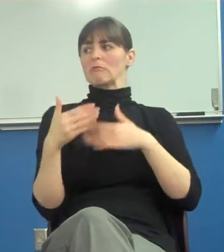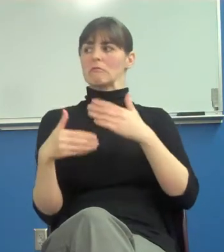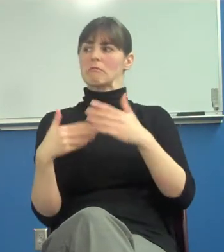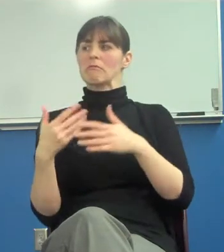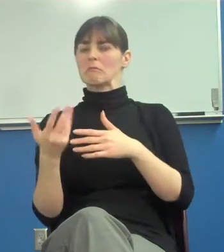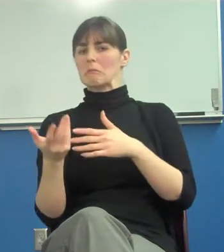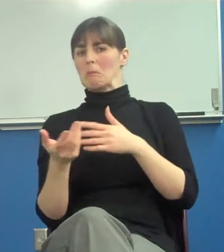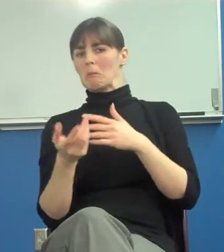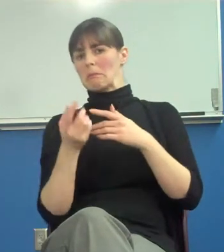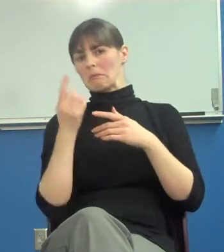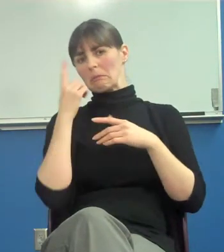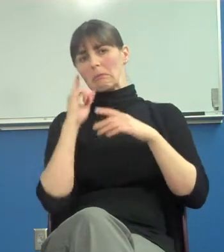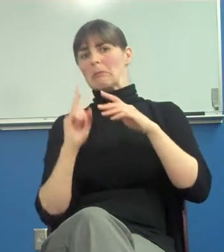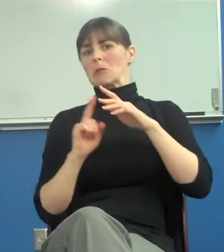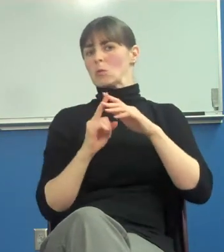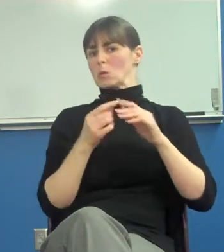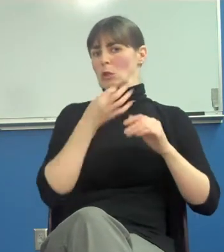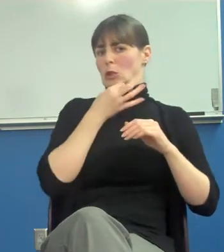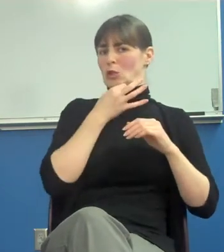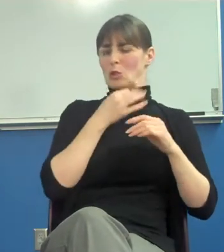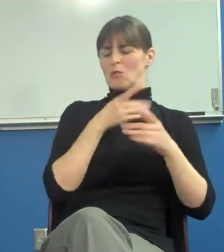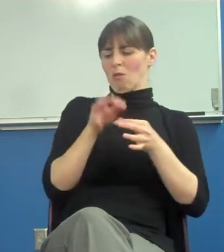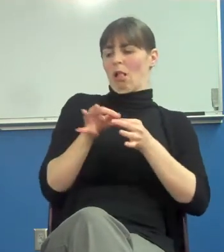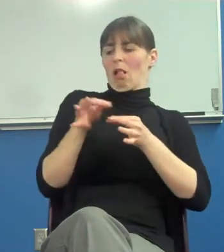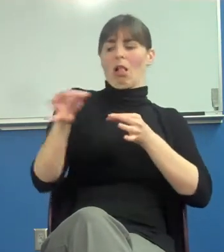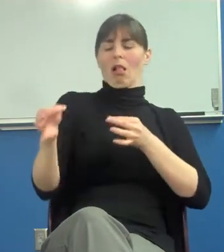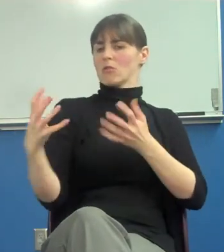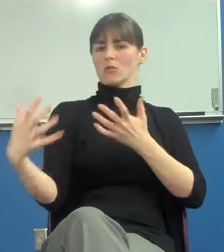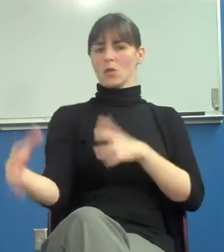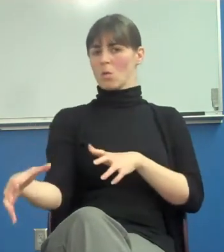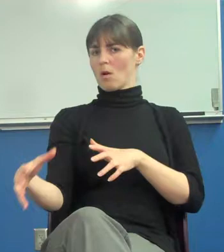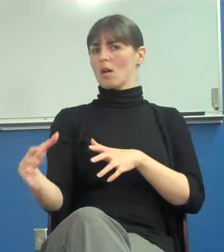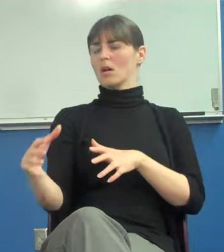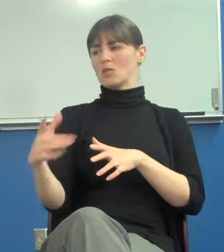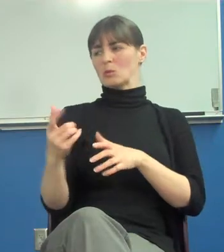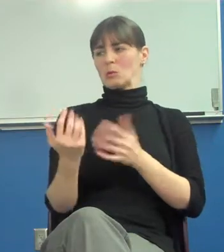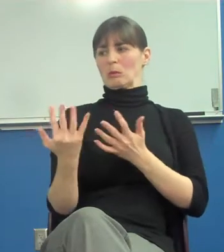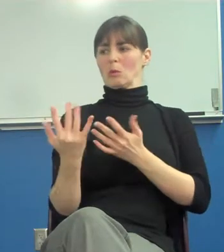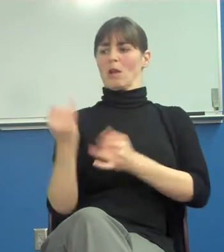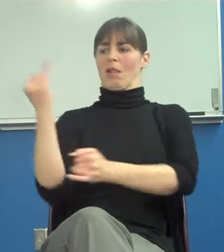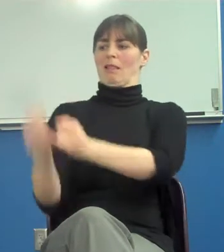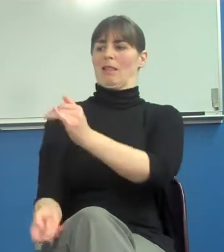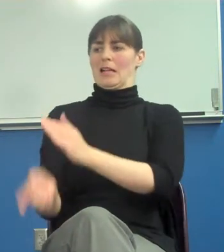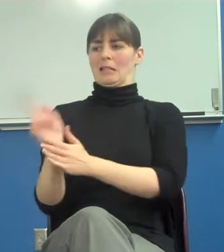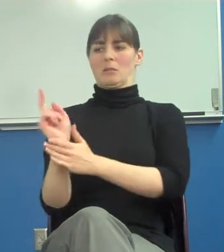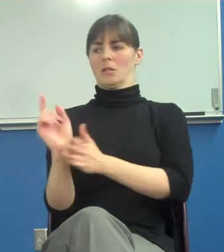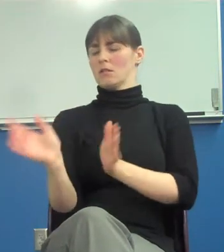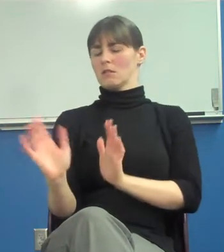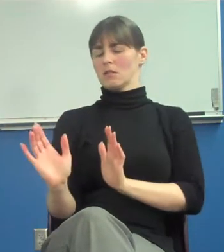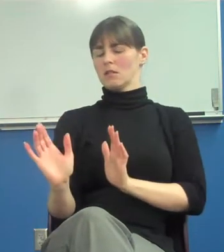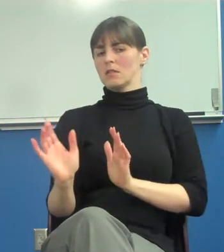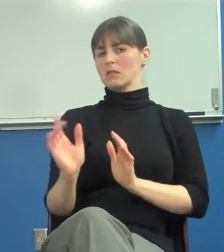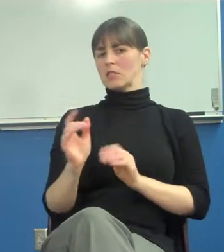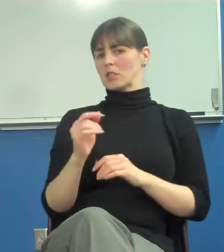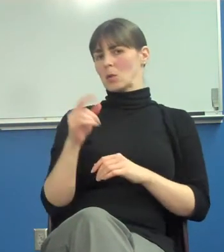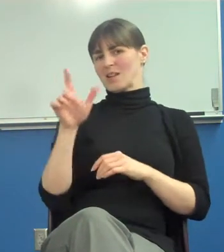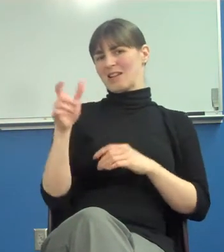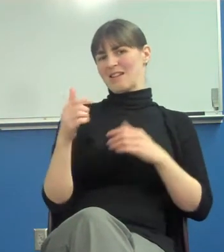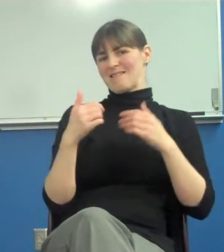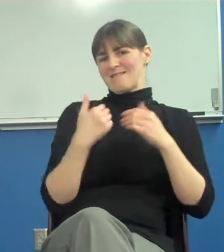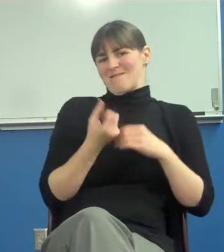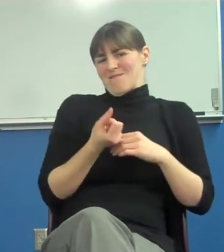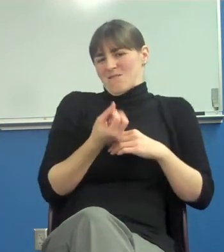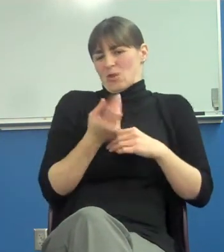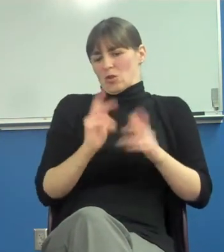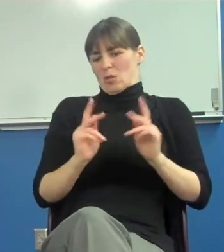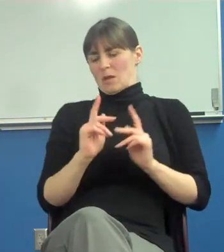come up with something sooner than later. I don't want to wait till the last minute. We kind of waited last year till the last minute and only had a couple people that were able